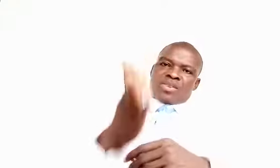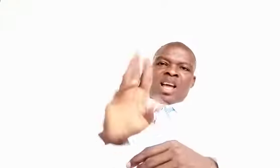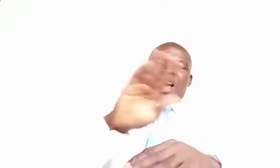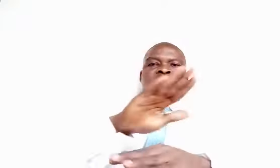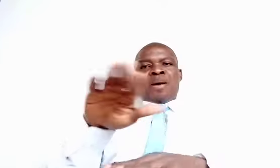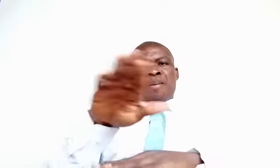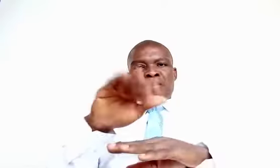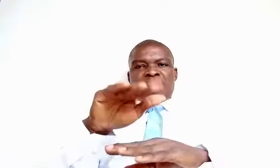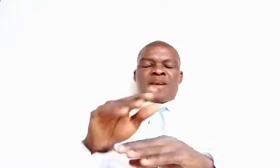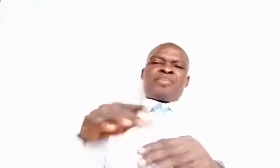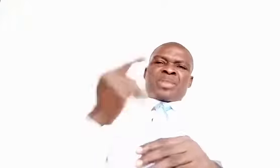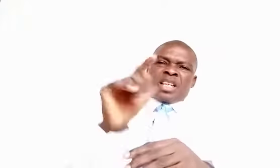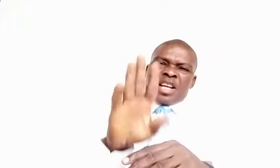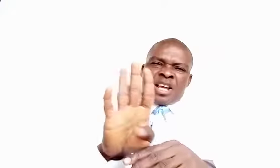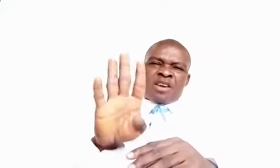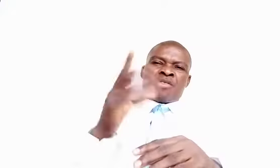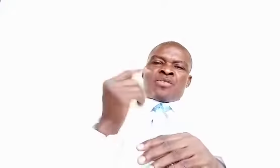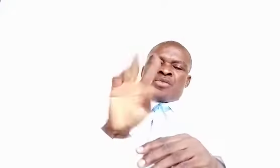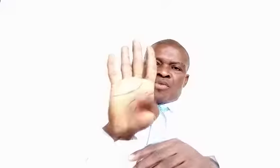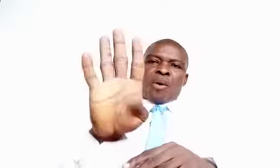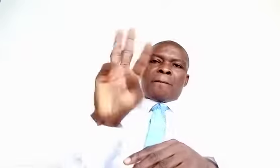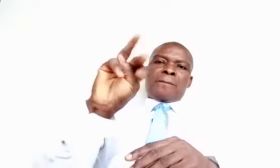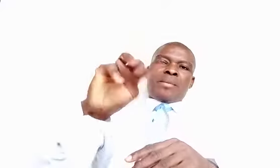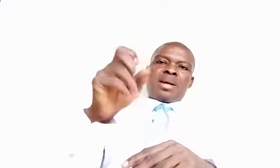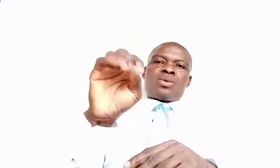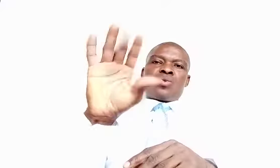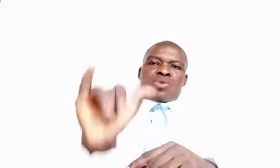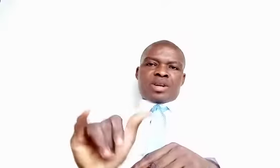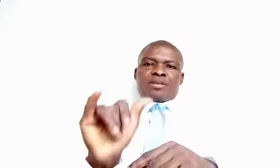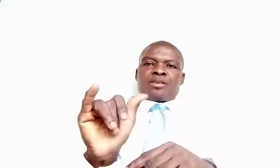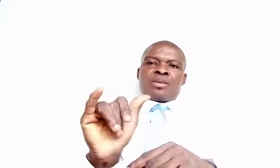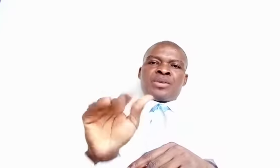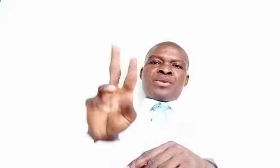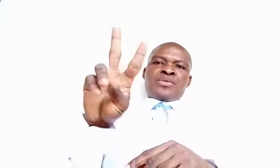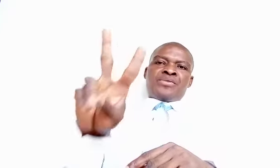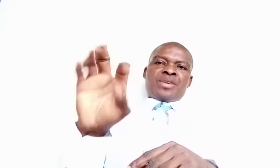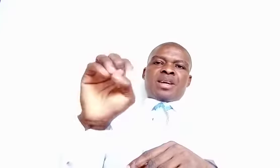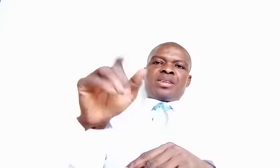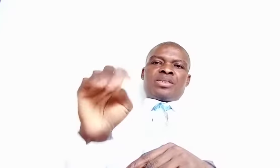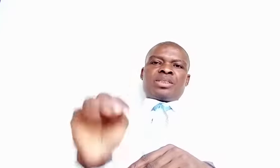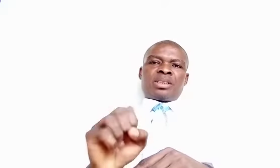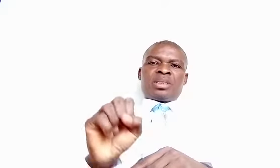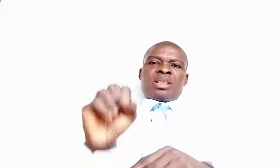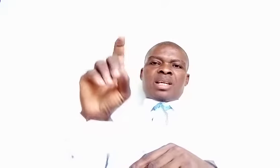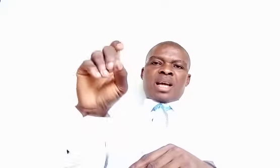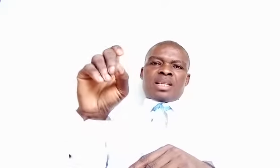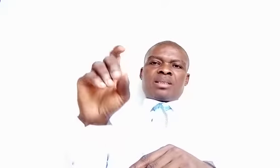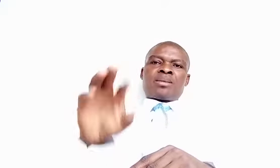The 4 inner planets are Mercury, Venus, Earth, and